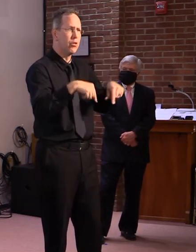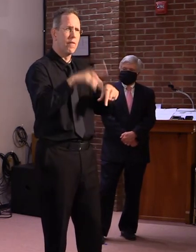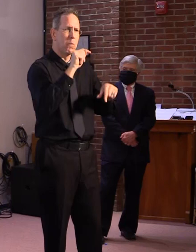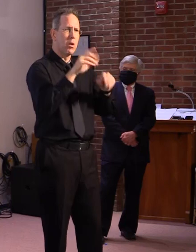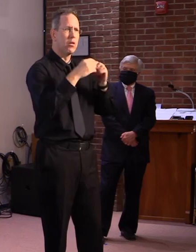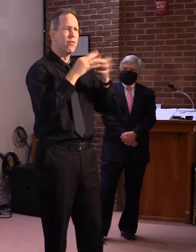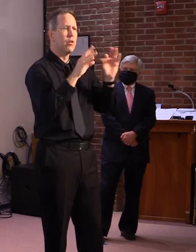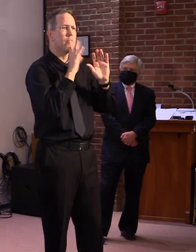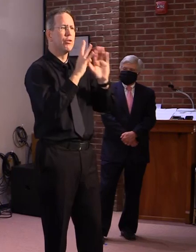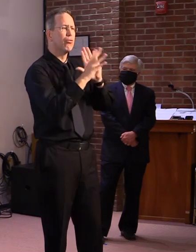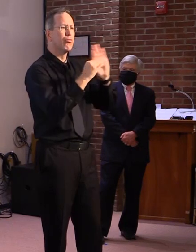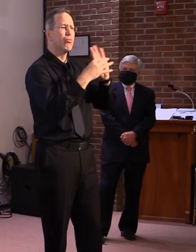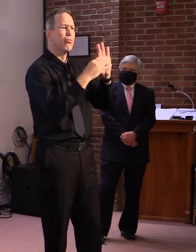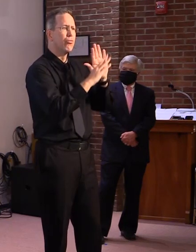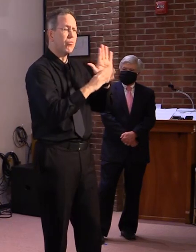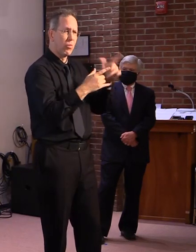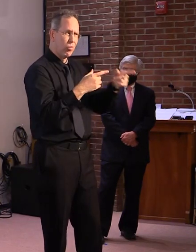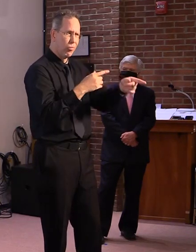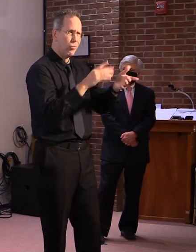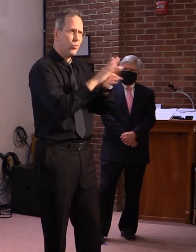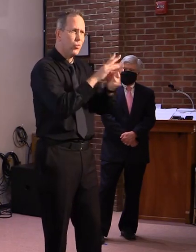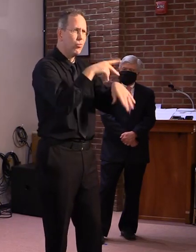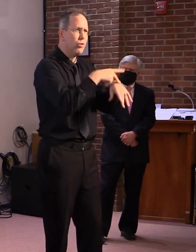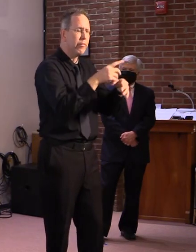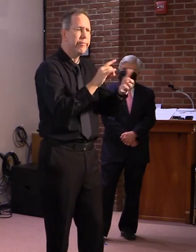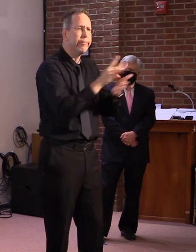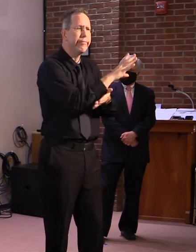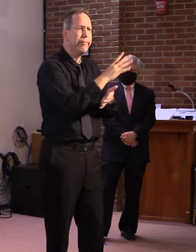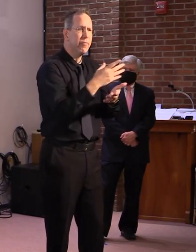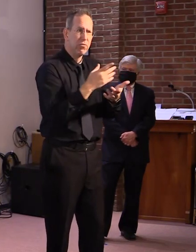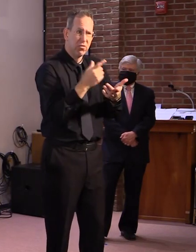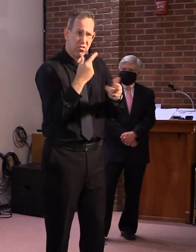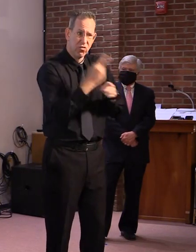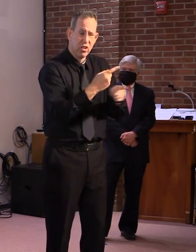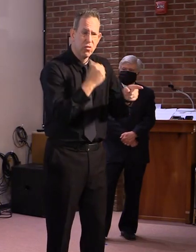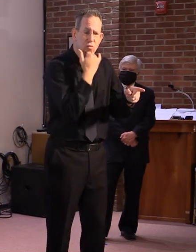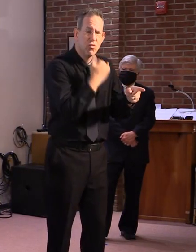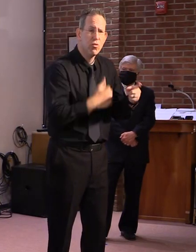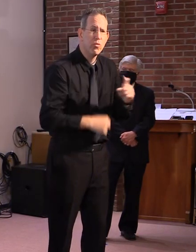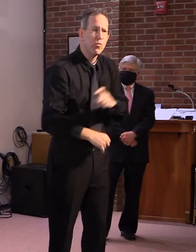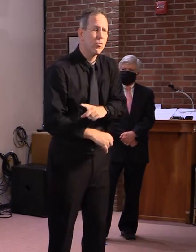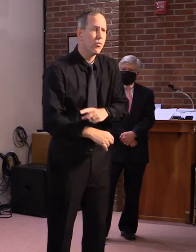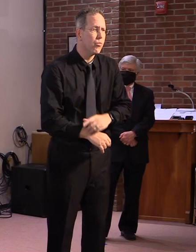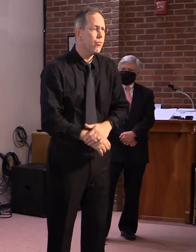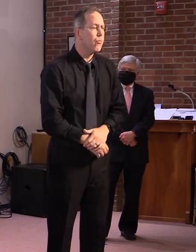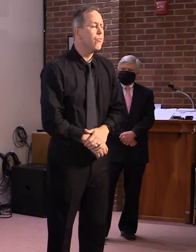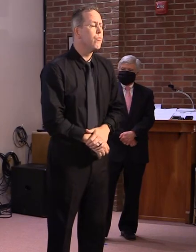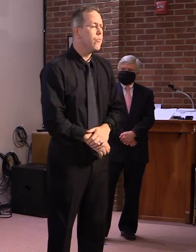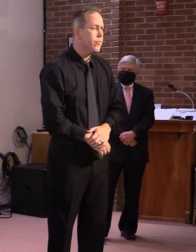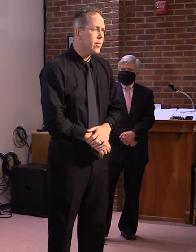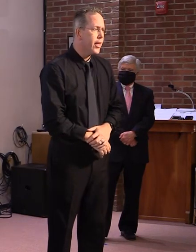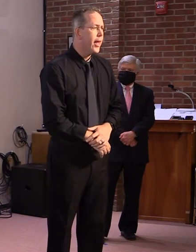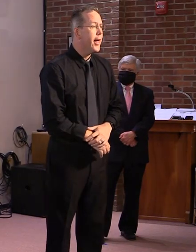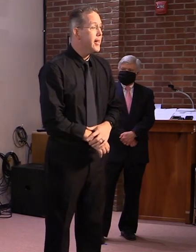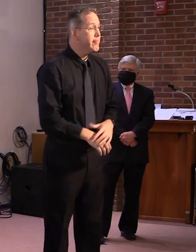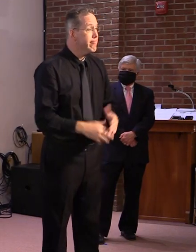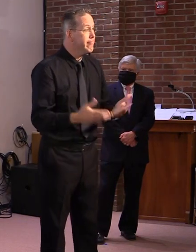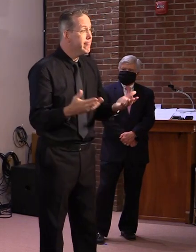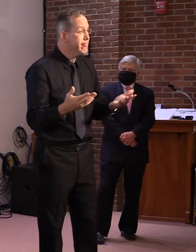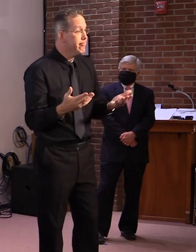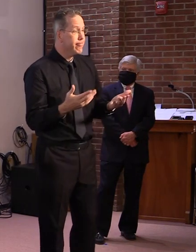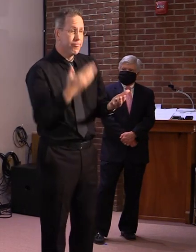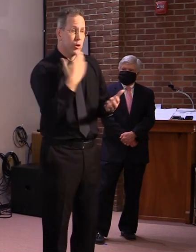I know of the situation, but I don't know what has transpired since, whether the